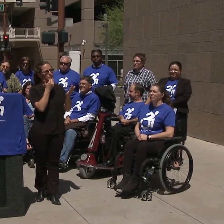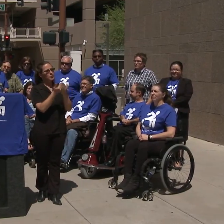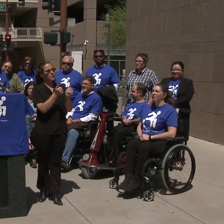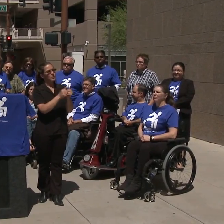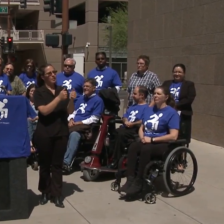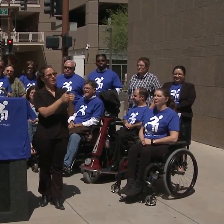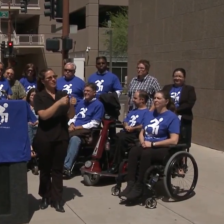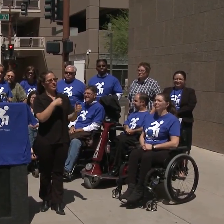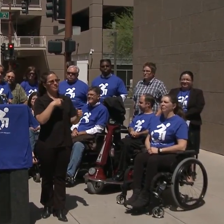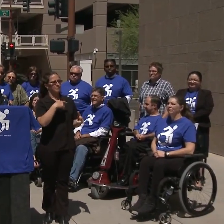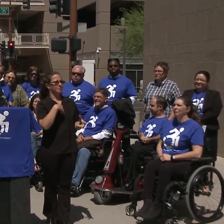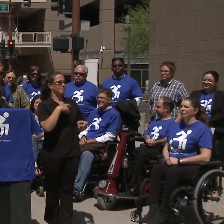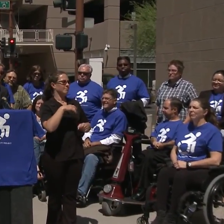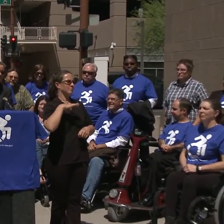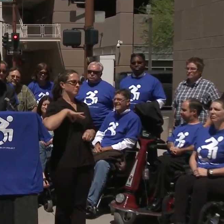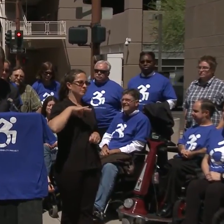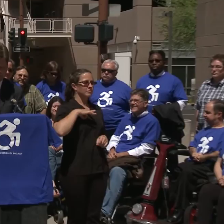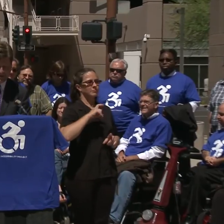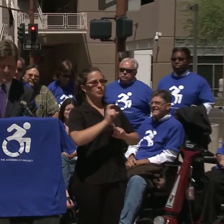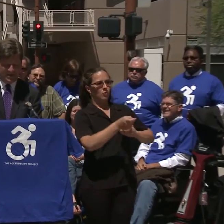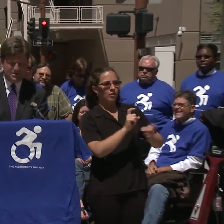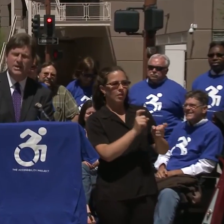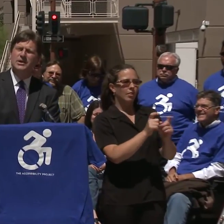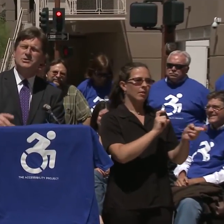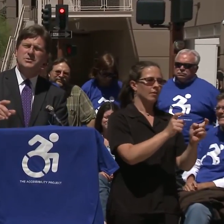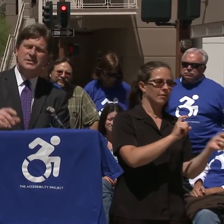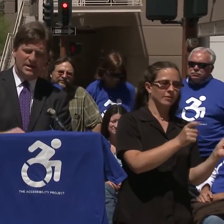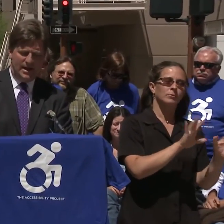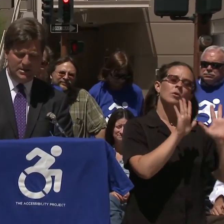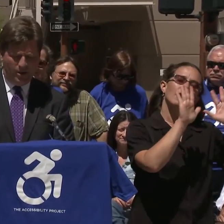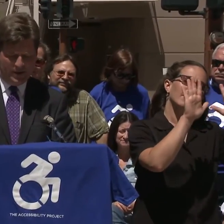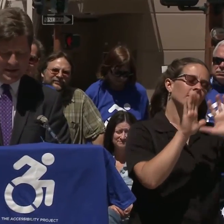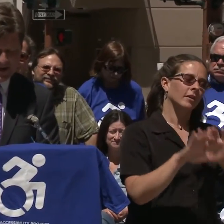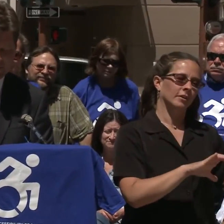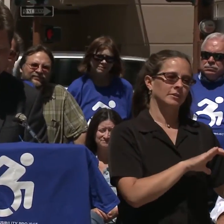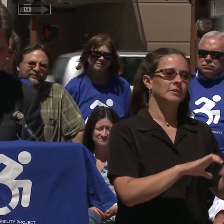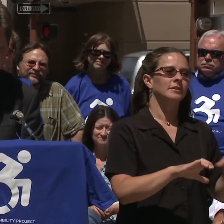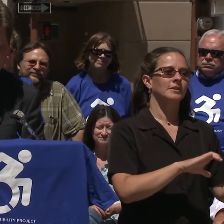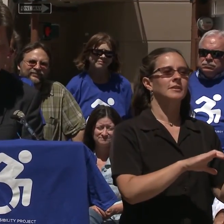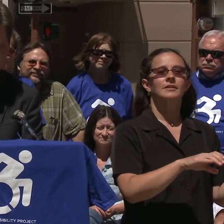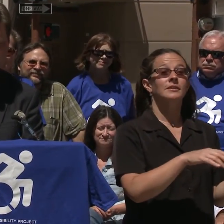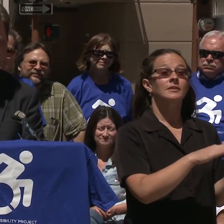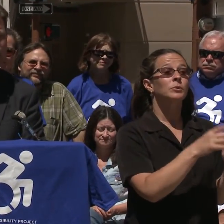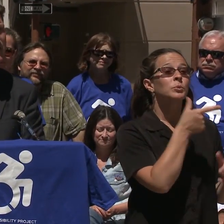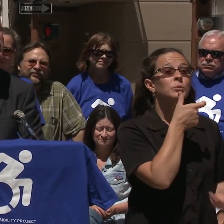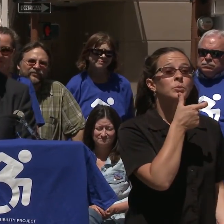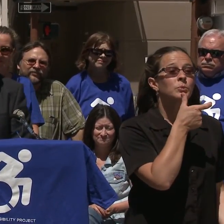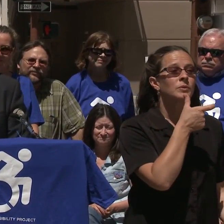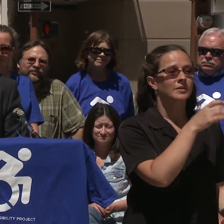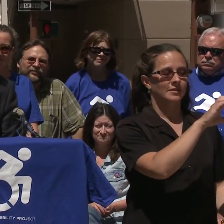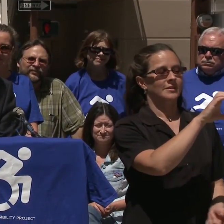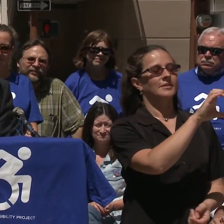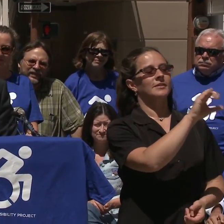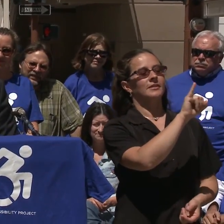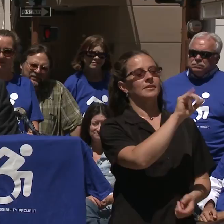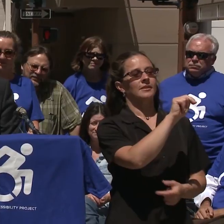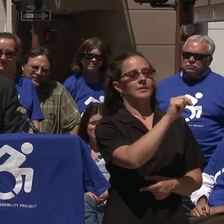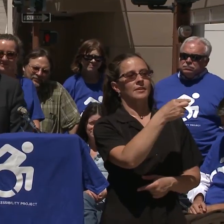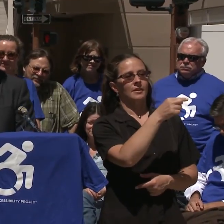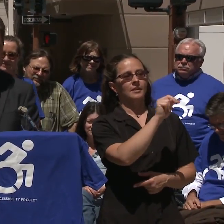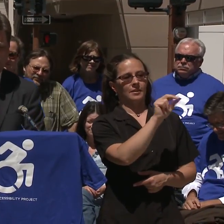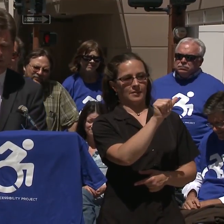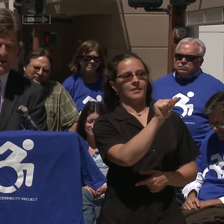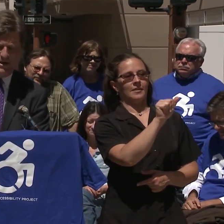employees are out there involved in so many wonderful community activities. So Cigna has already adopted this icon in its new facility up in North